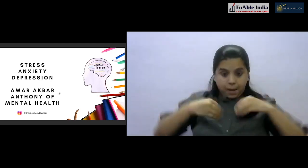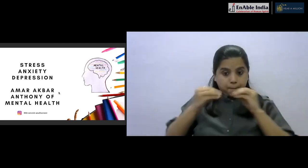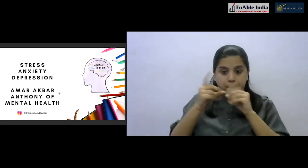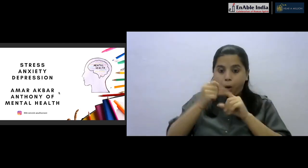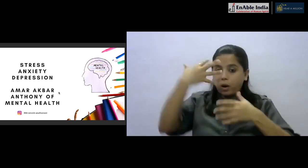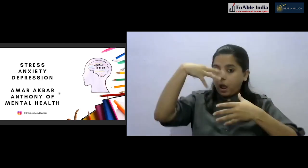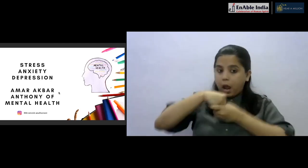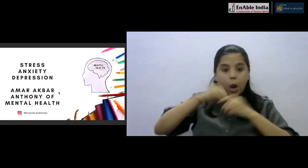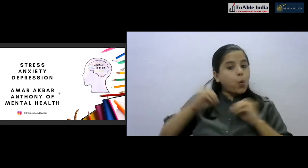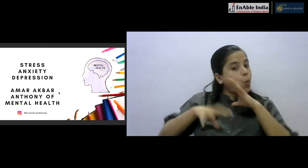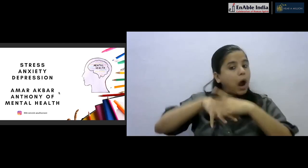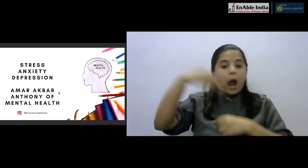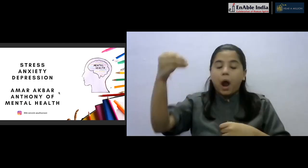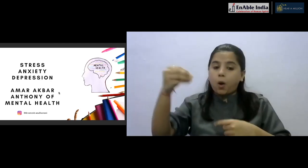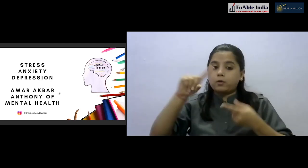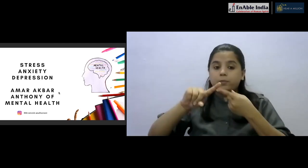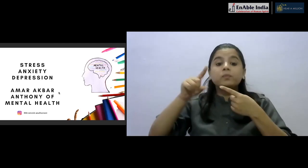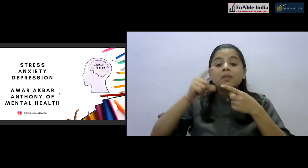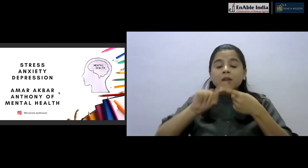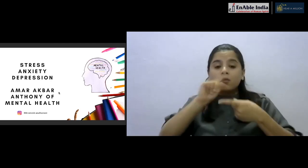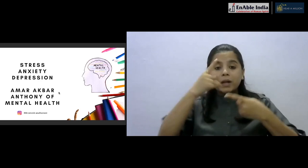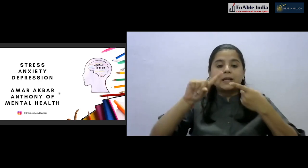Okay, and the second thing is internal.